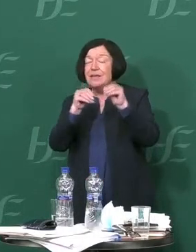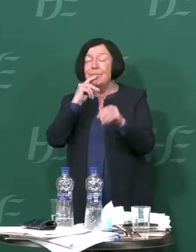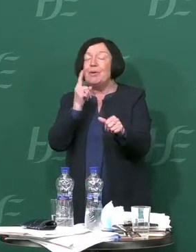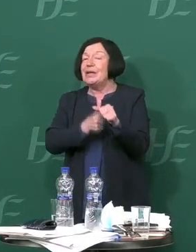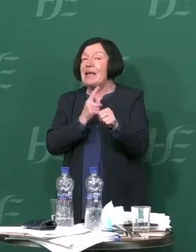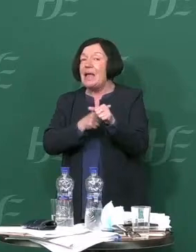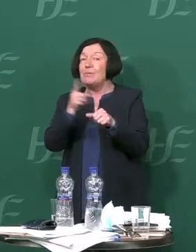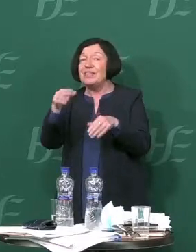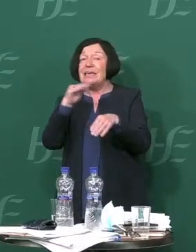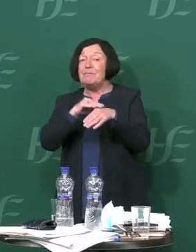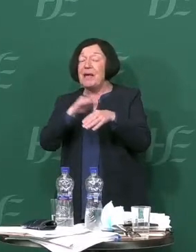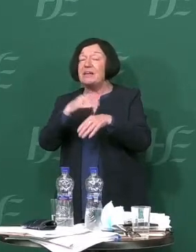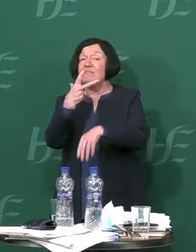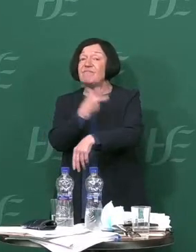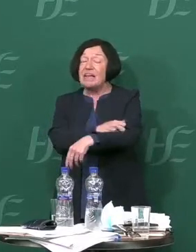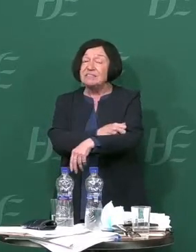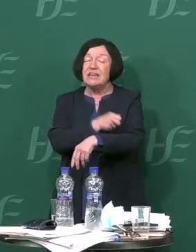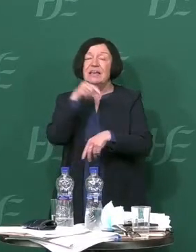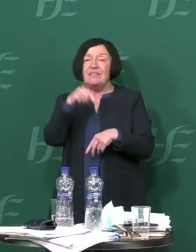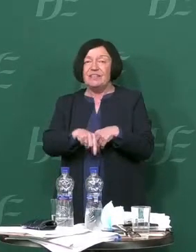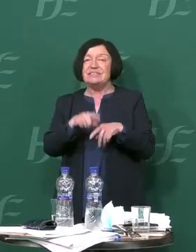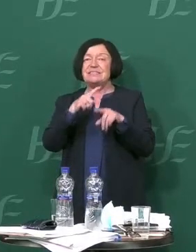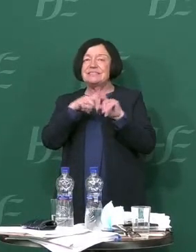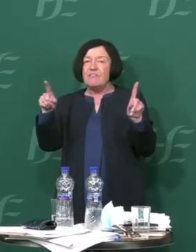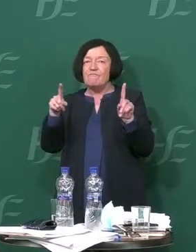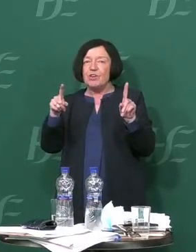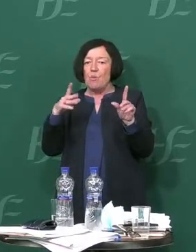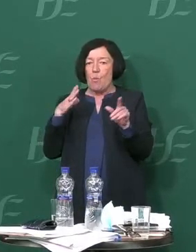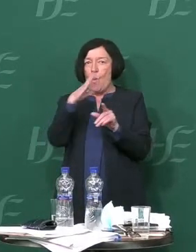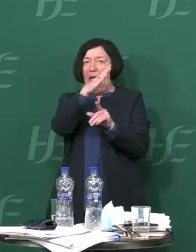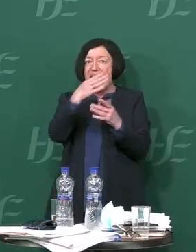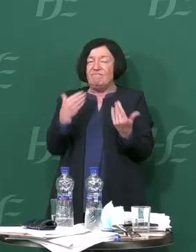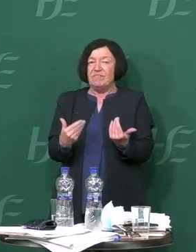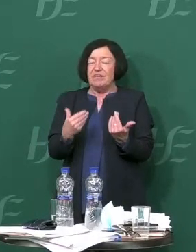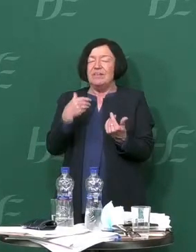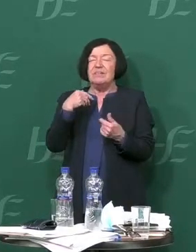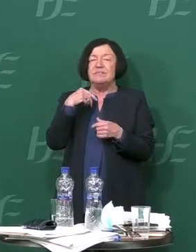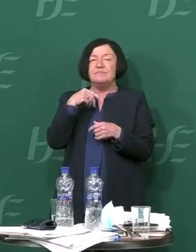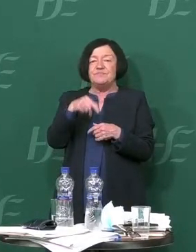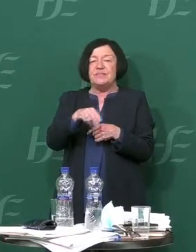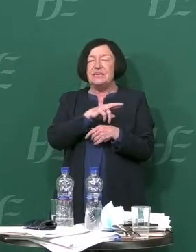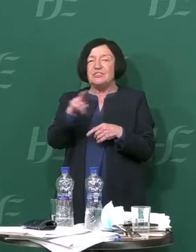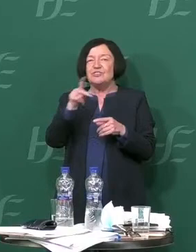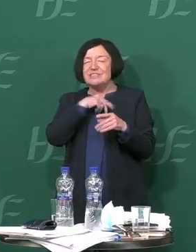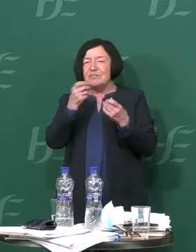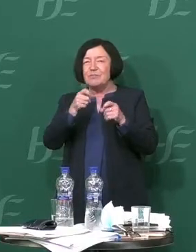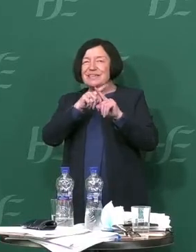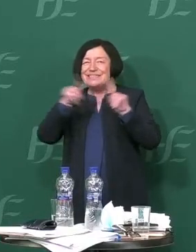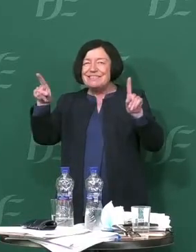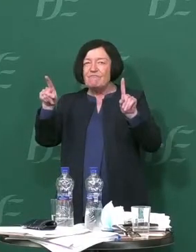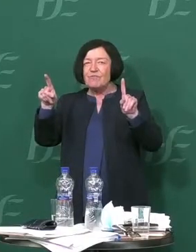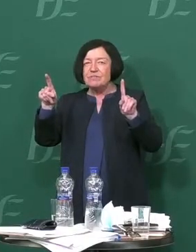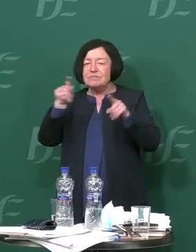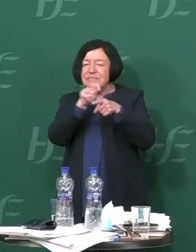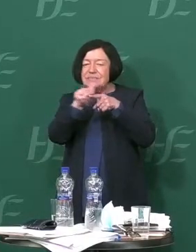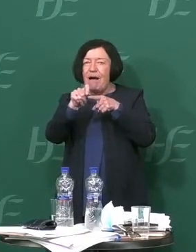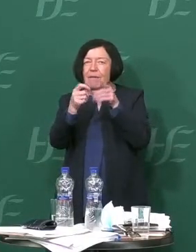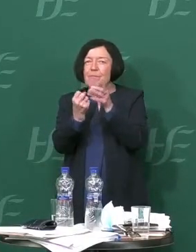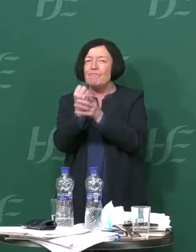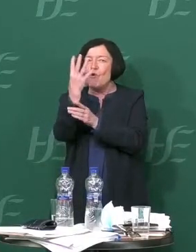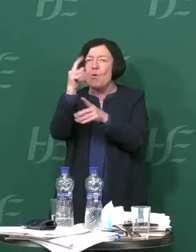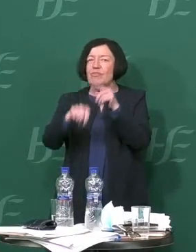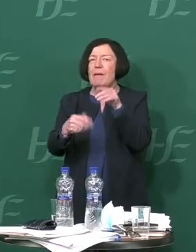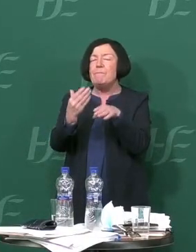again, with the impact of vaccination and this different wave that we're in, it does seem to be a different kind of growth than